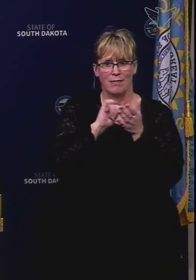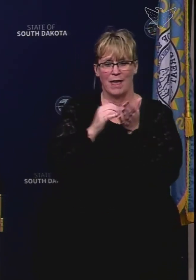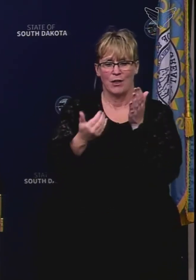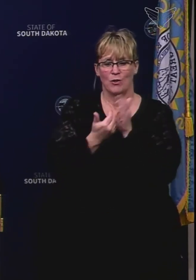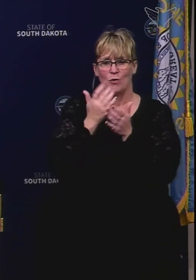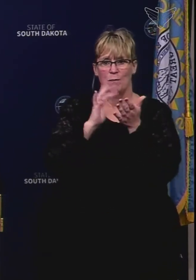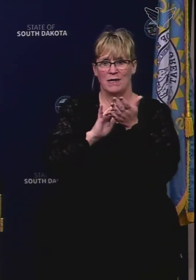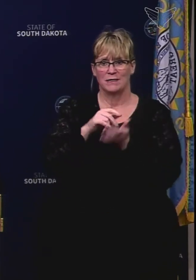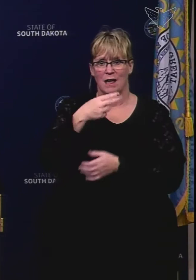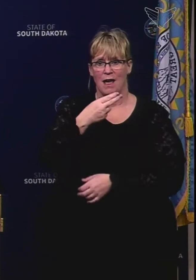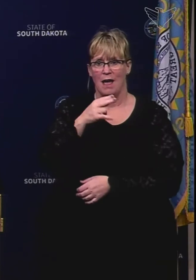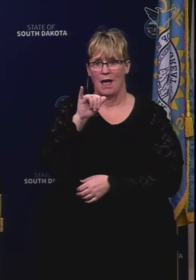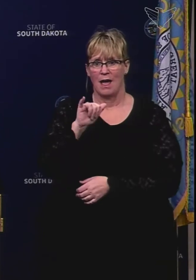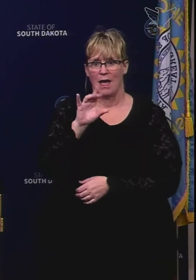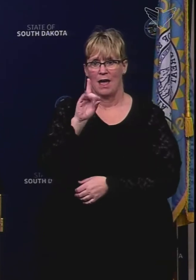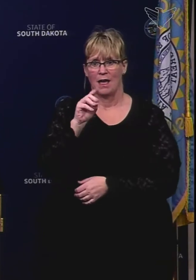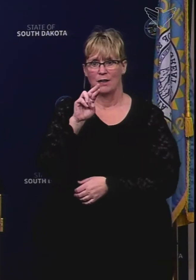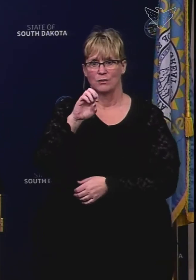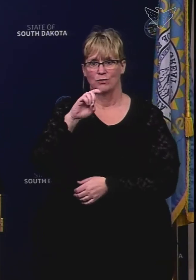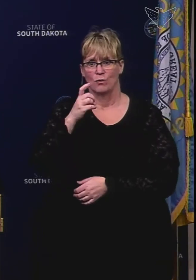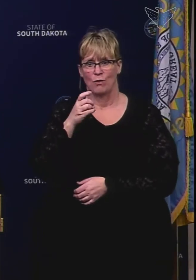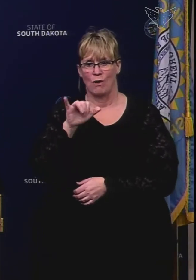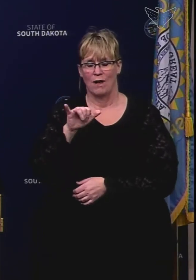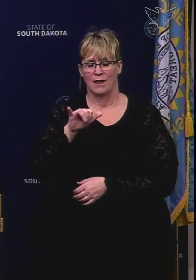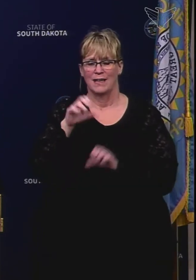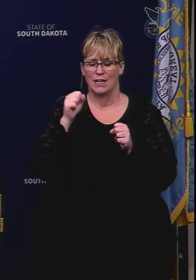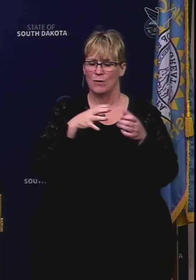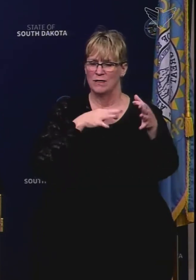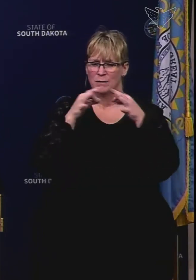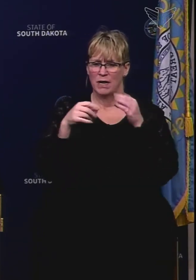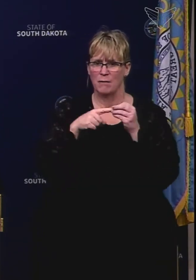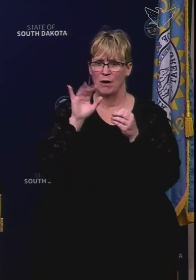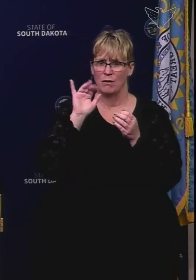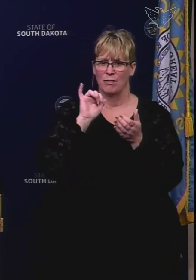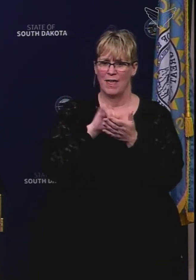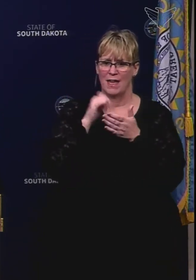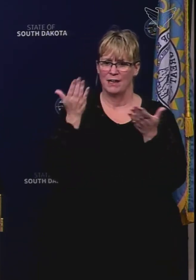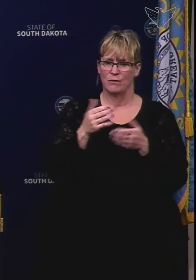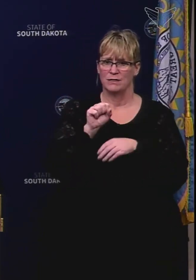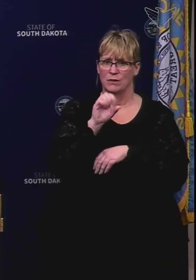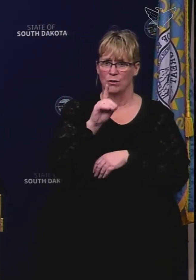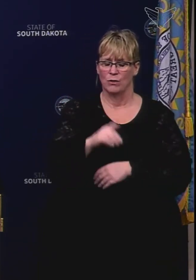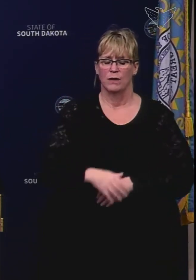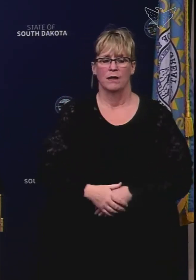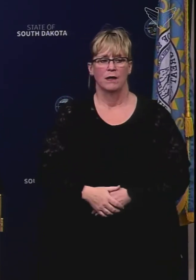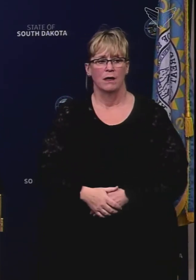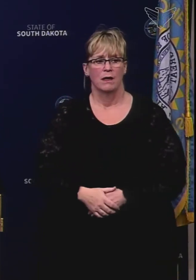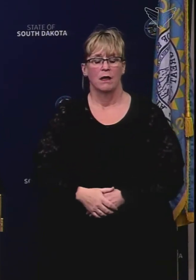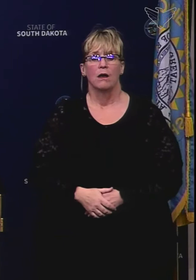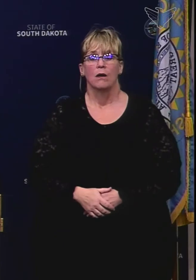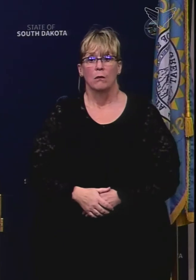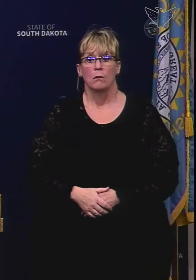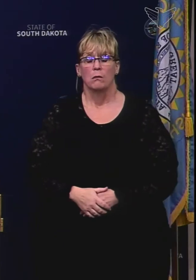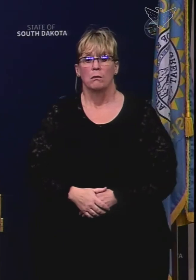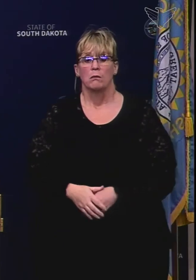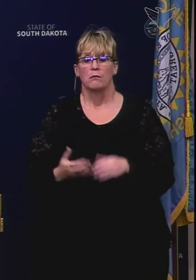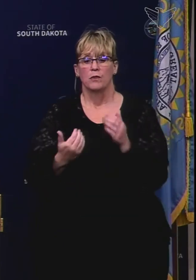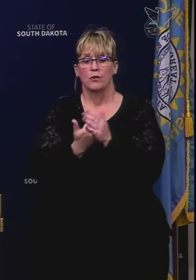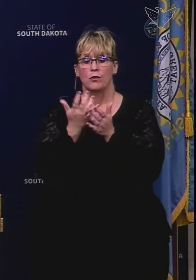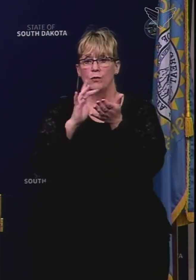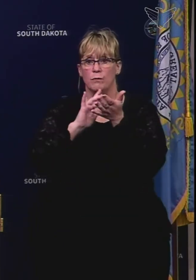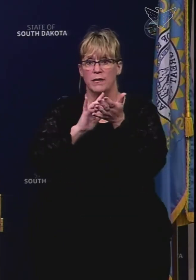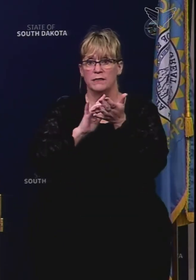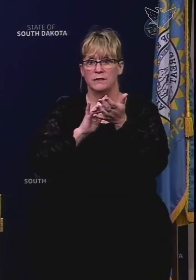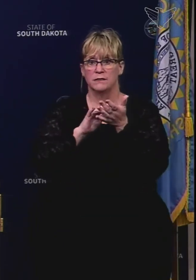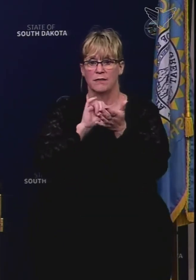hydroxychloroquine or whatever it is. Could you discuss the status of that here in South Dakota? Well, the drug trial that is being conducted